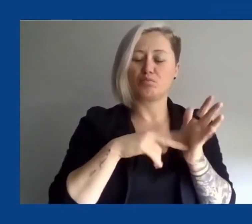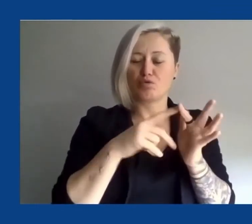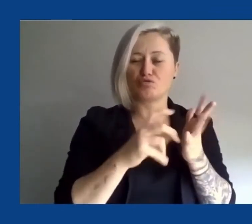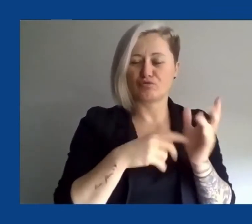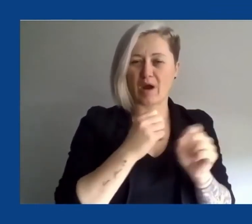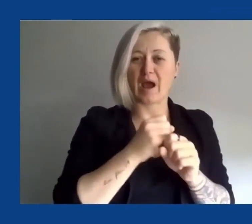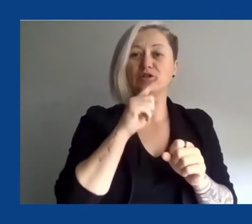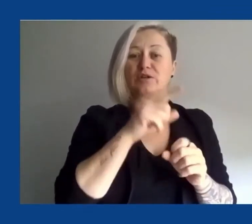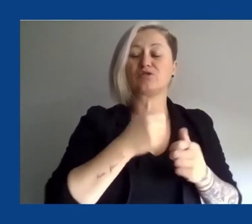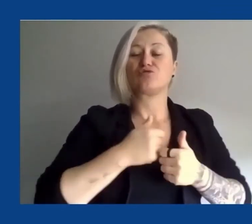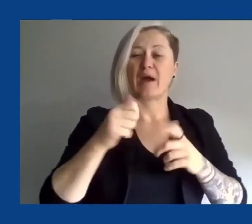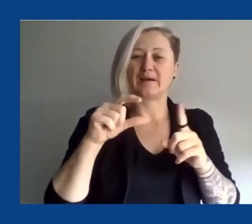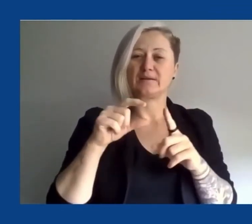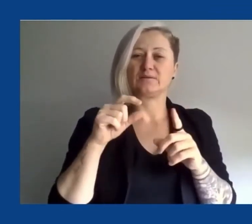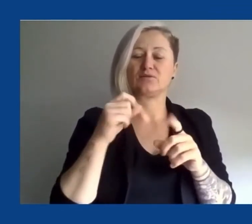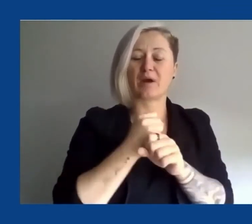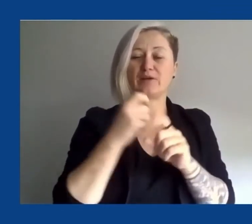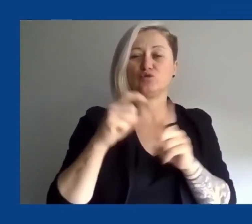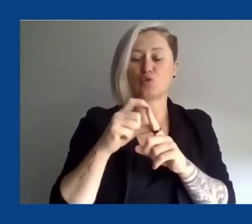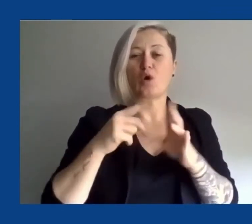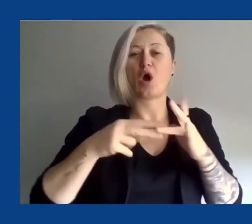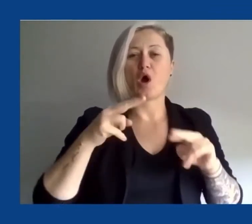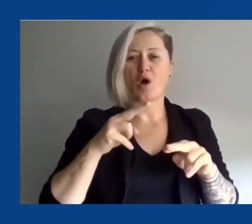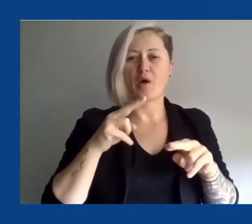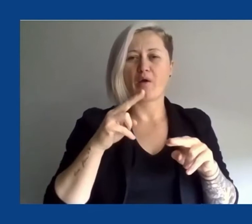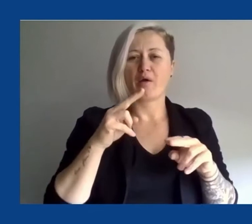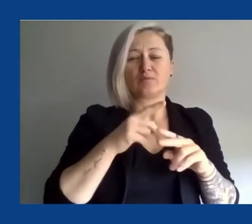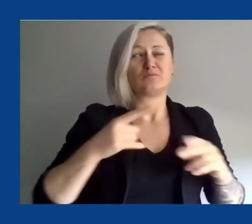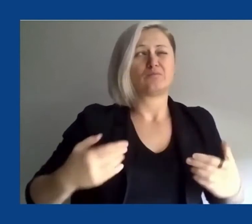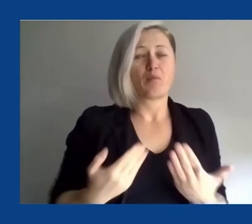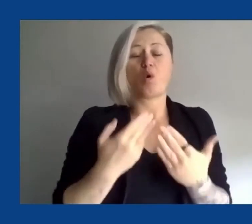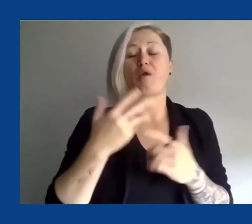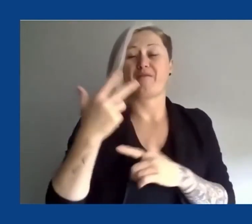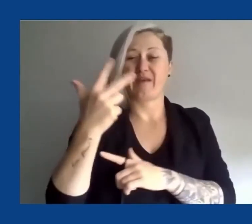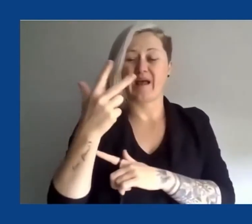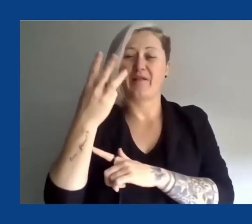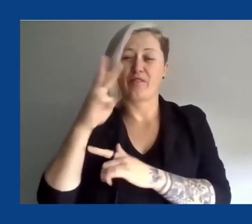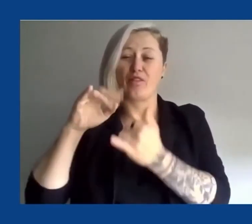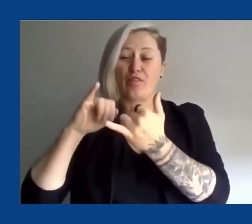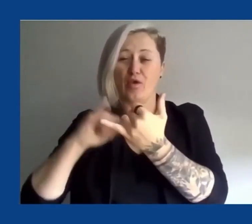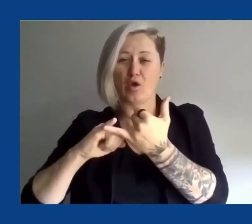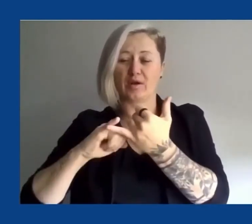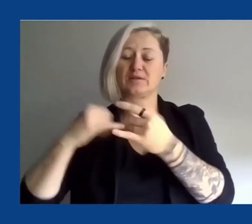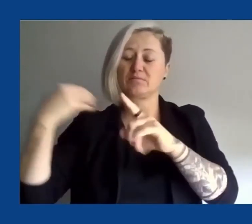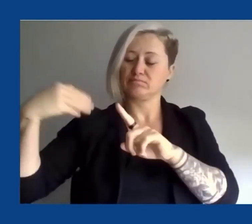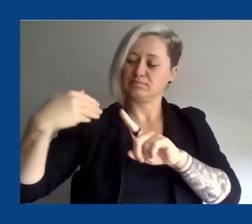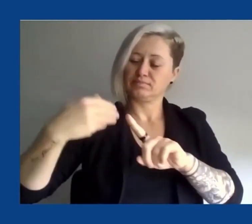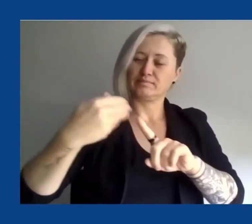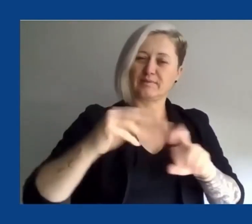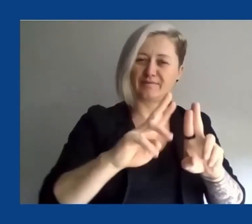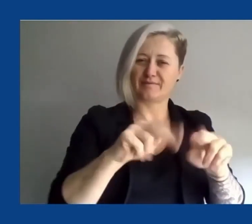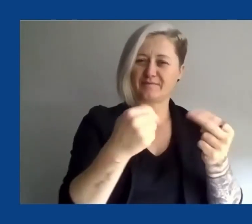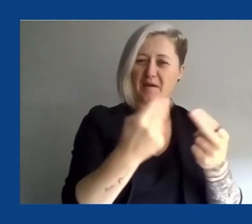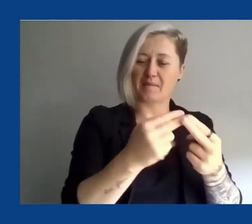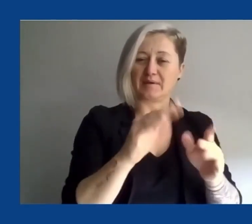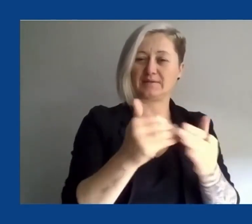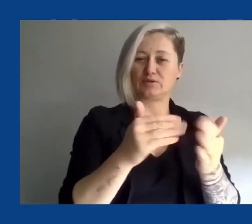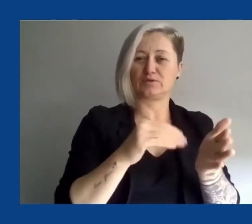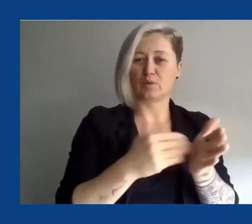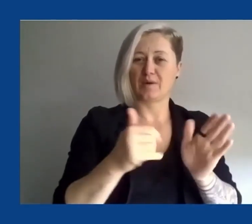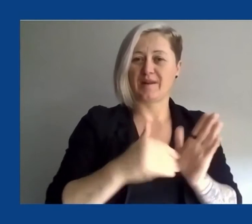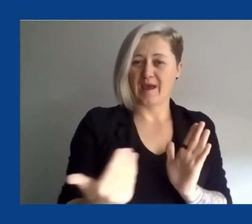a Boon Wurrung woman born near Melbourne in the 1830s. Carolyn has been involved in developing and supporting opportunities